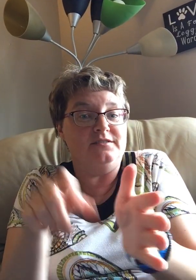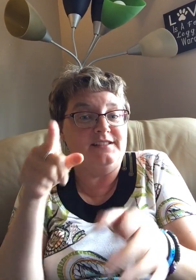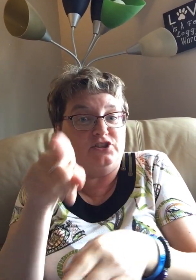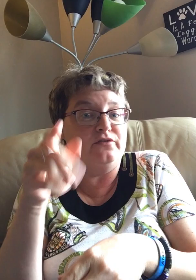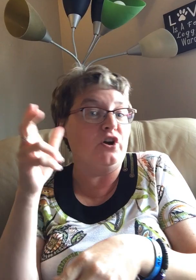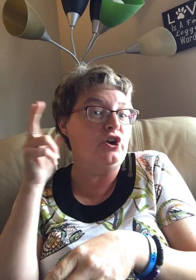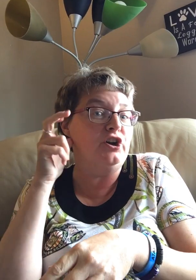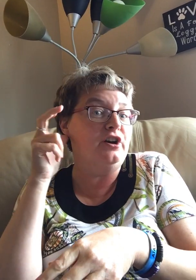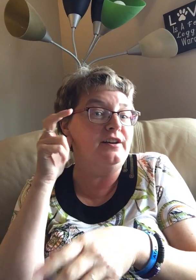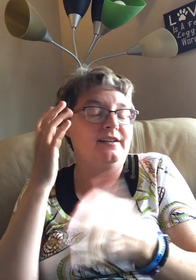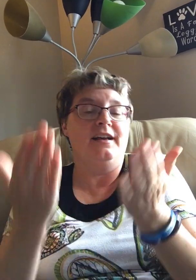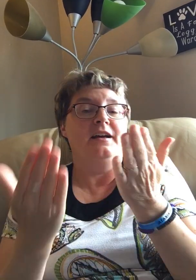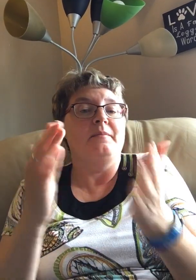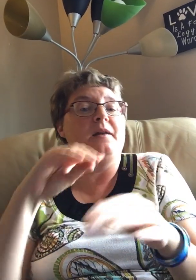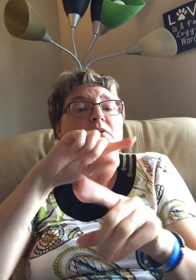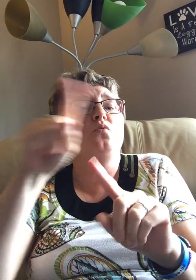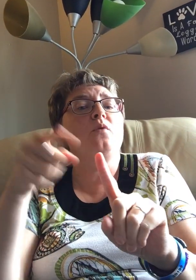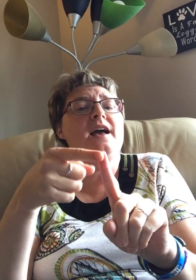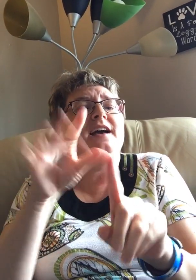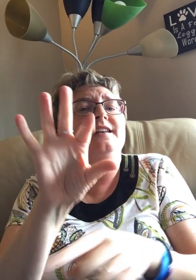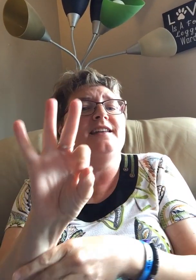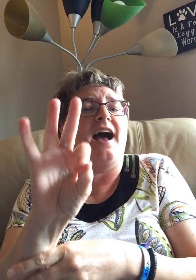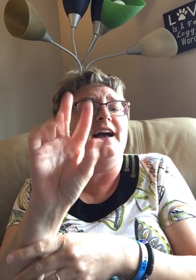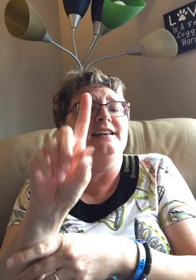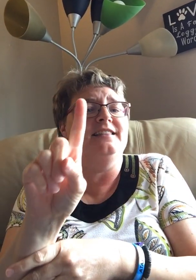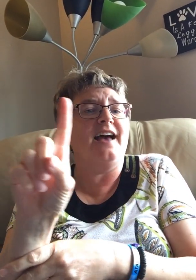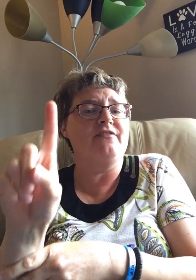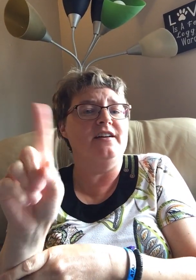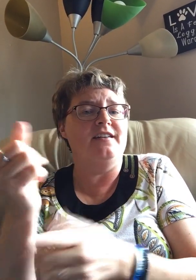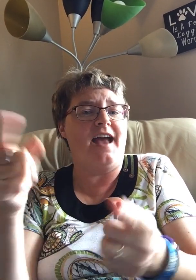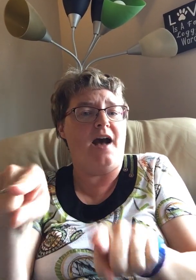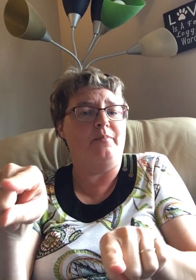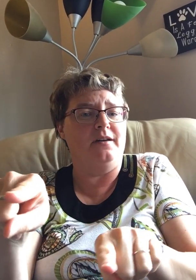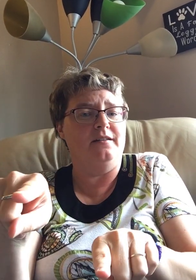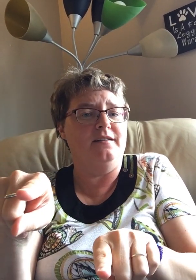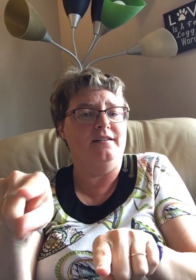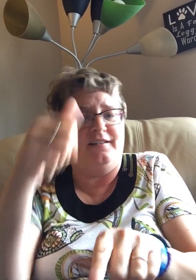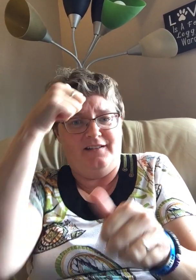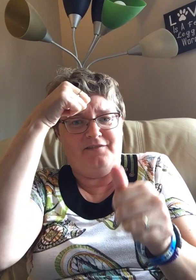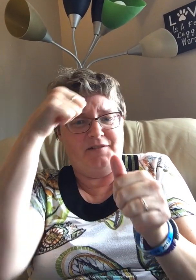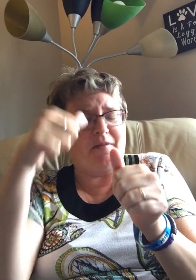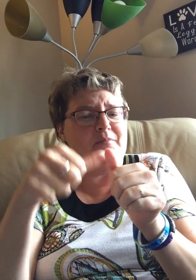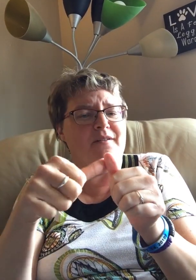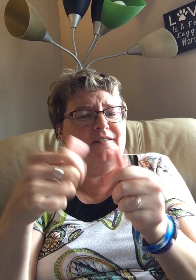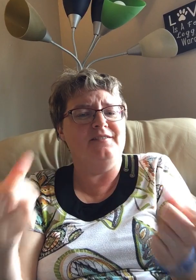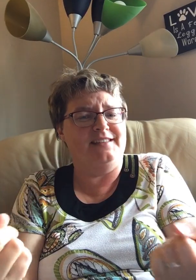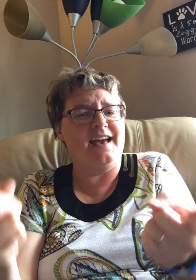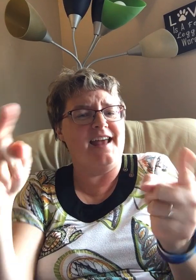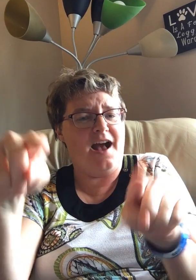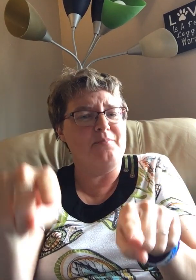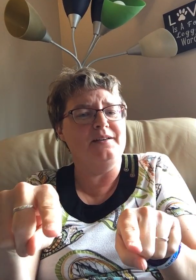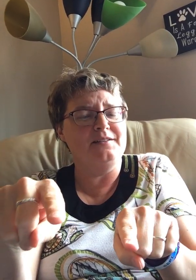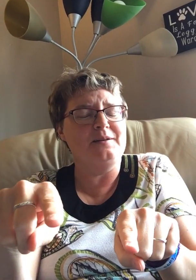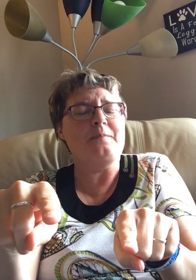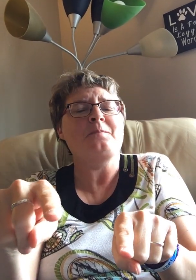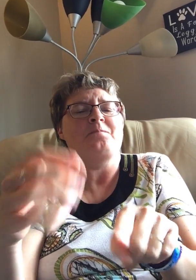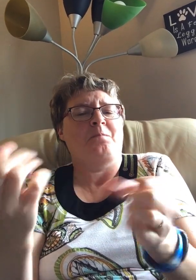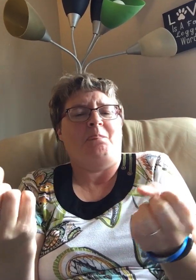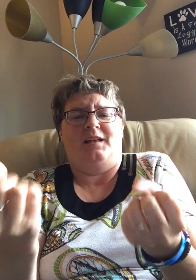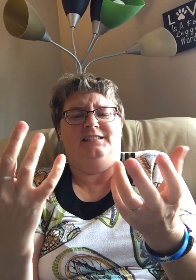that you've heard. Maybe when 9/11 happened. Remember when that happened? Some